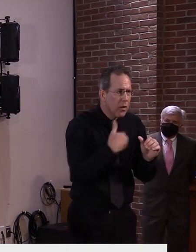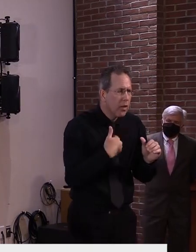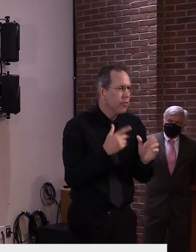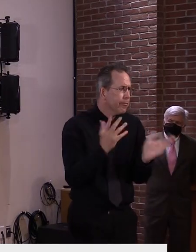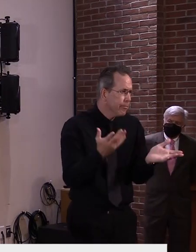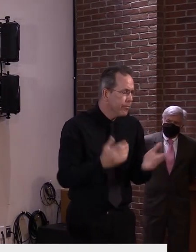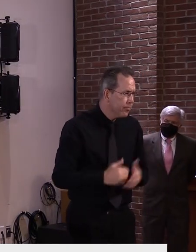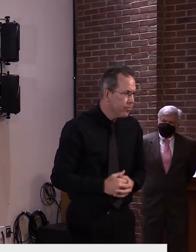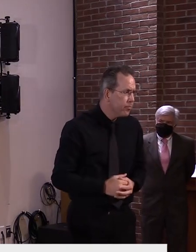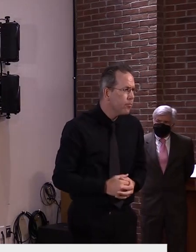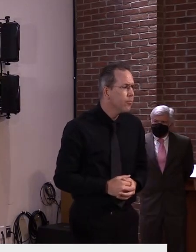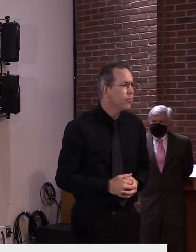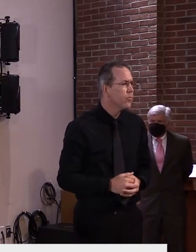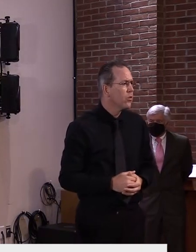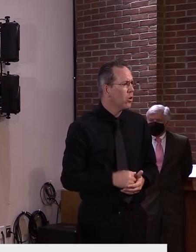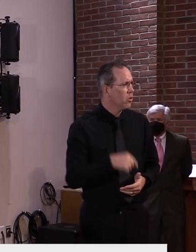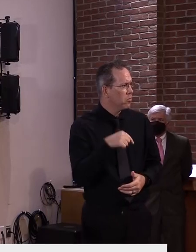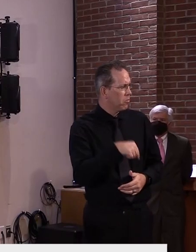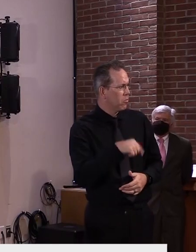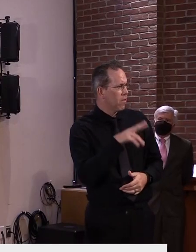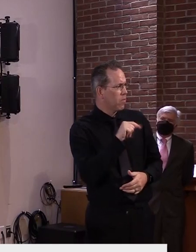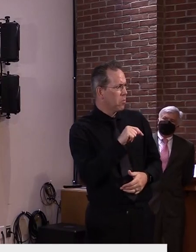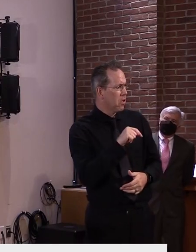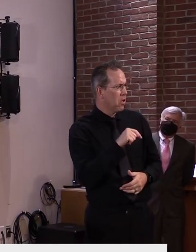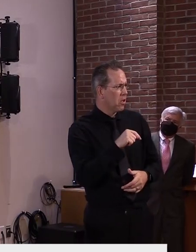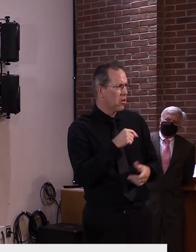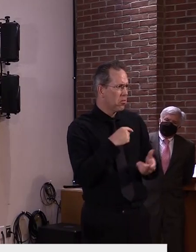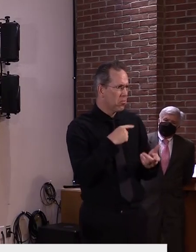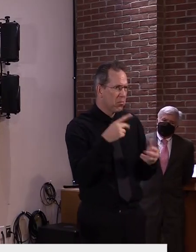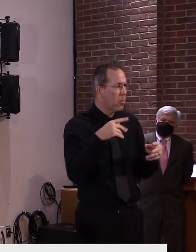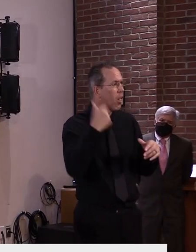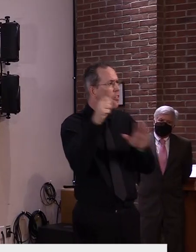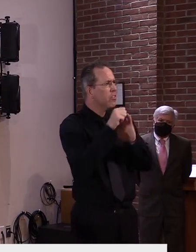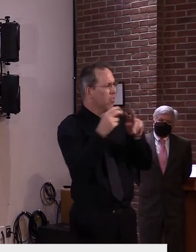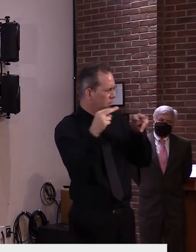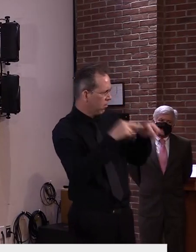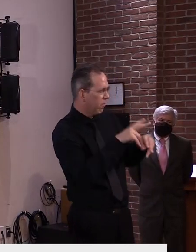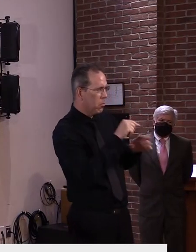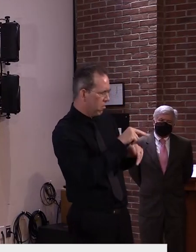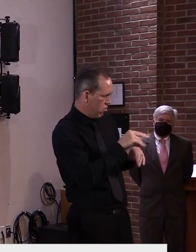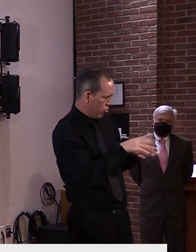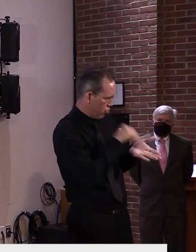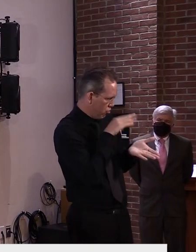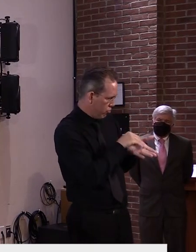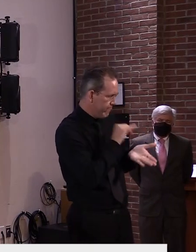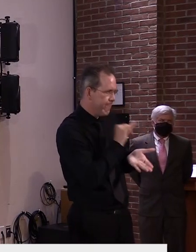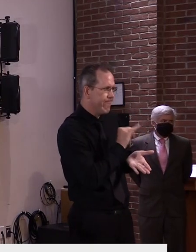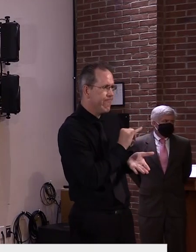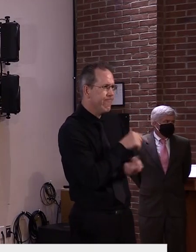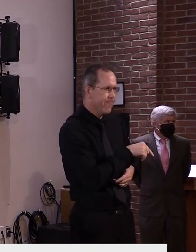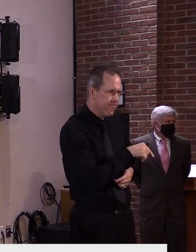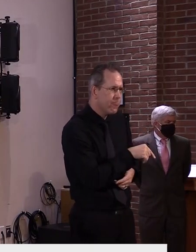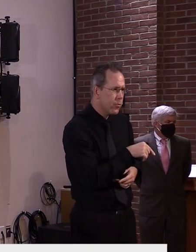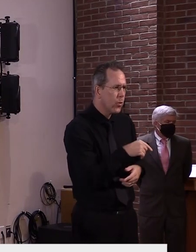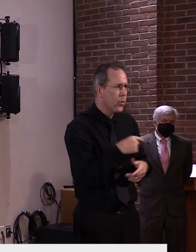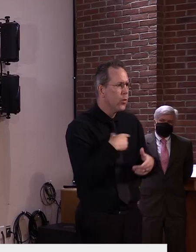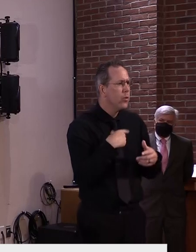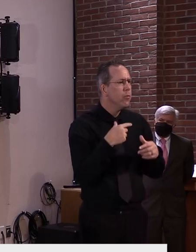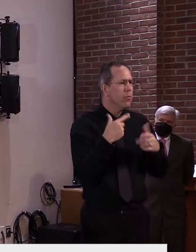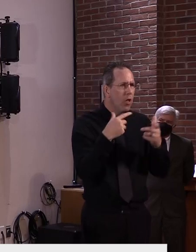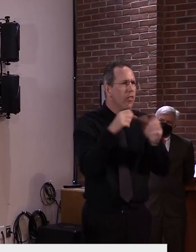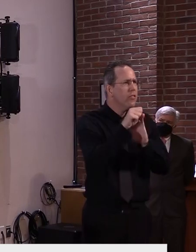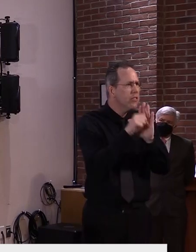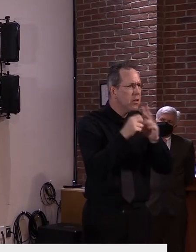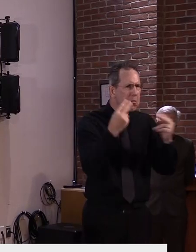to some kind of systematic error that's occurring with this testing process that may inform the future use of